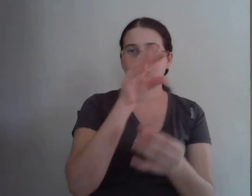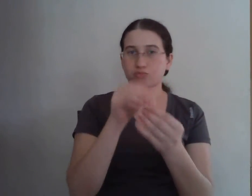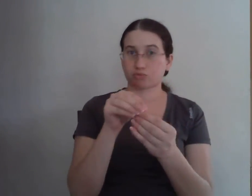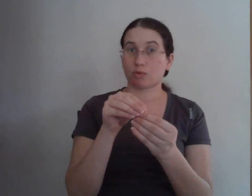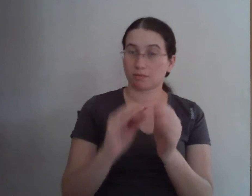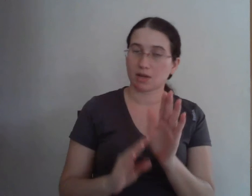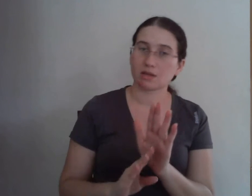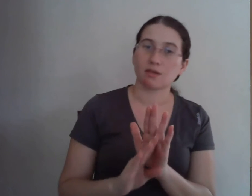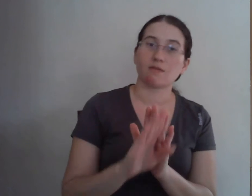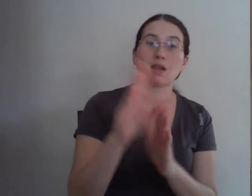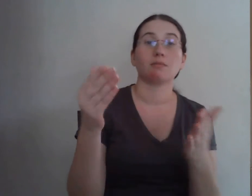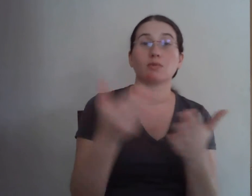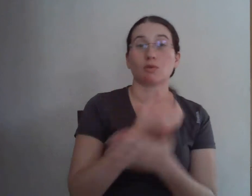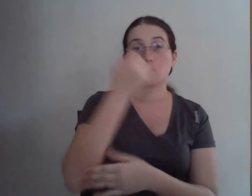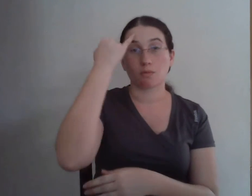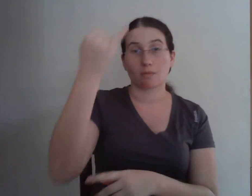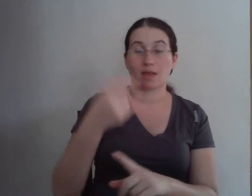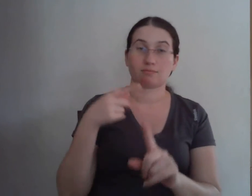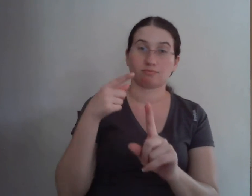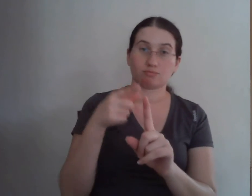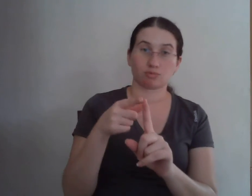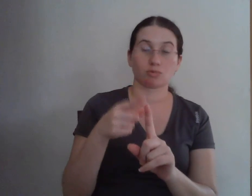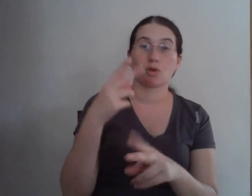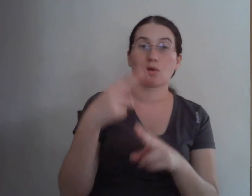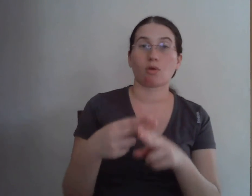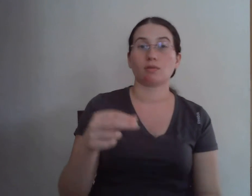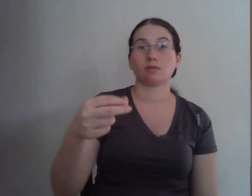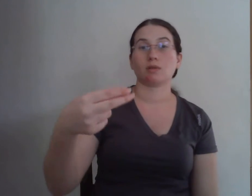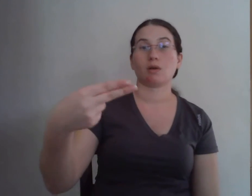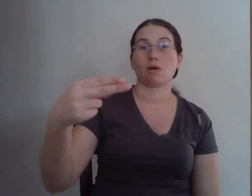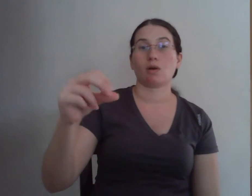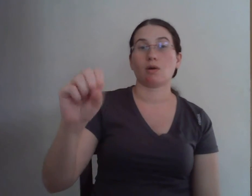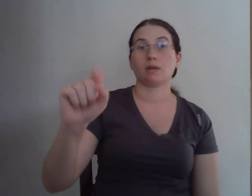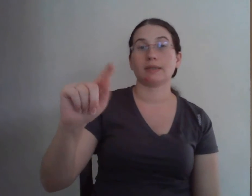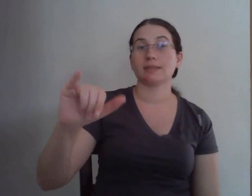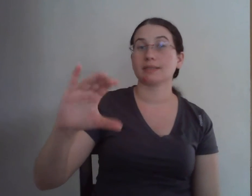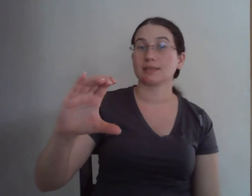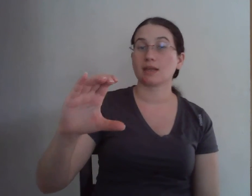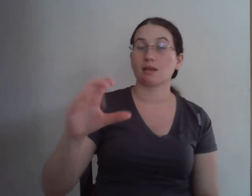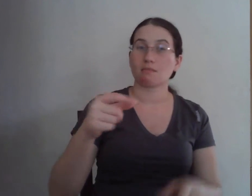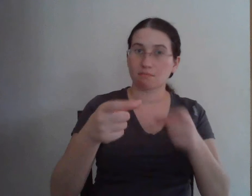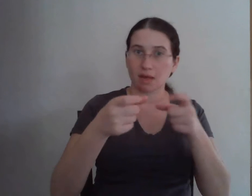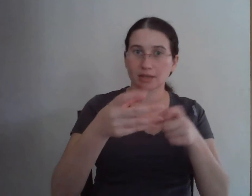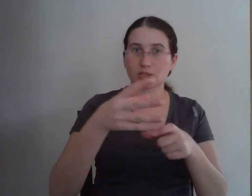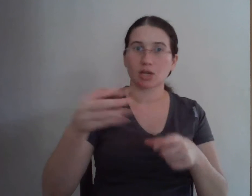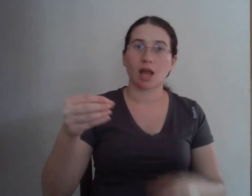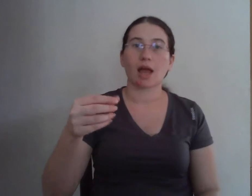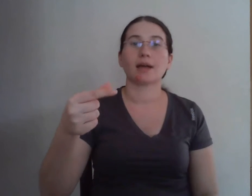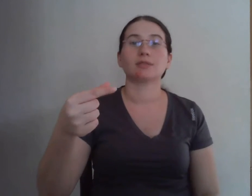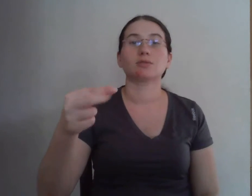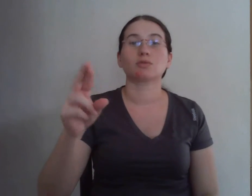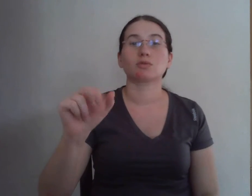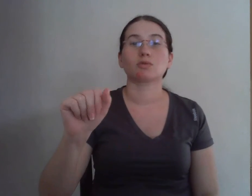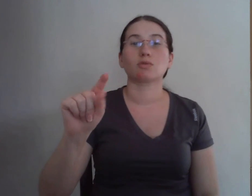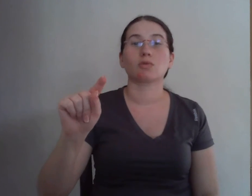developed what we call holistic management and planned grazing, a planning process. And that does